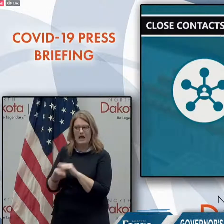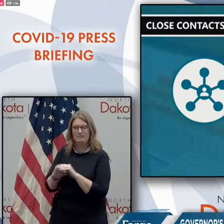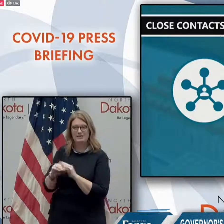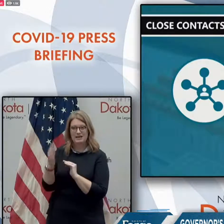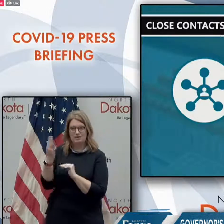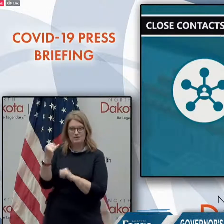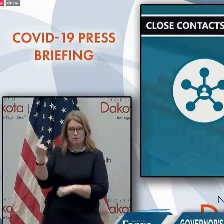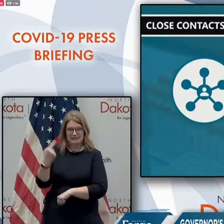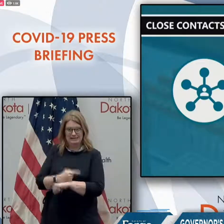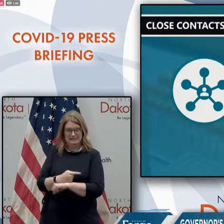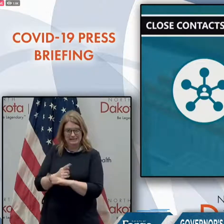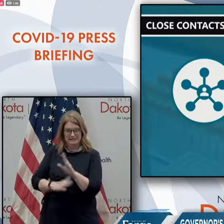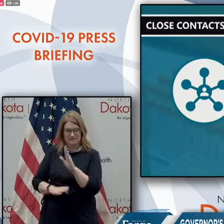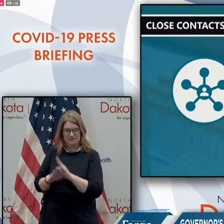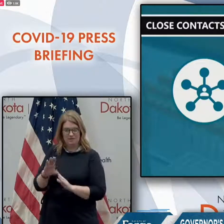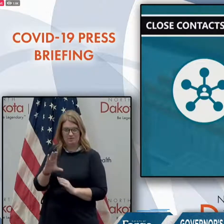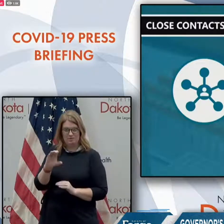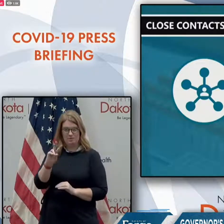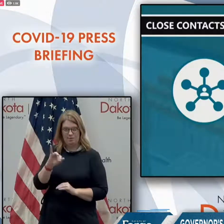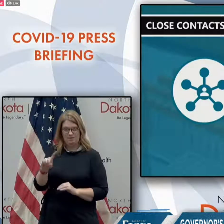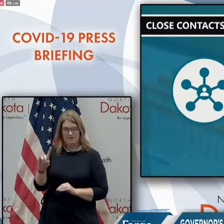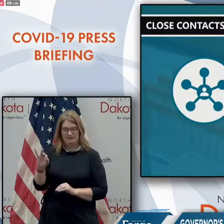develop COVID-19.